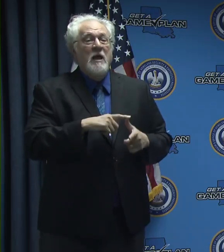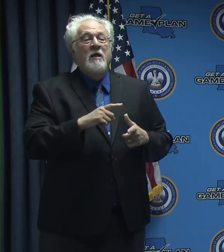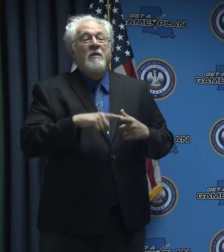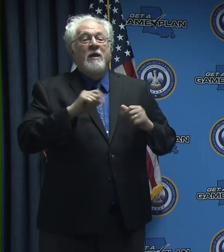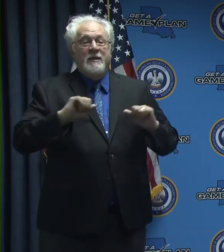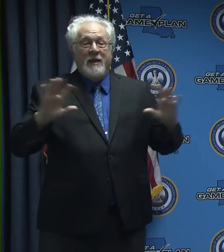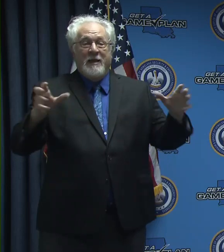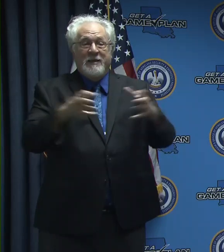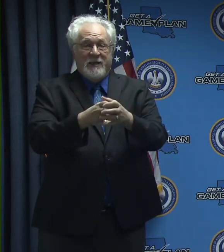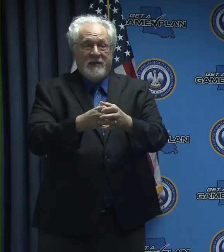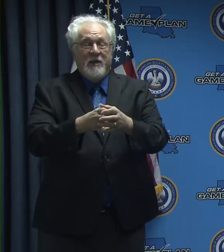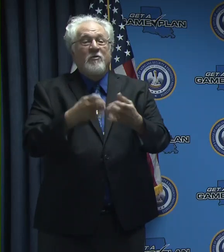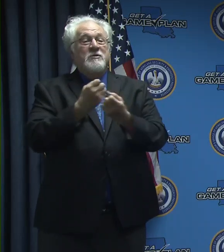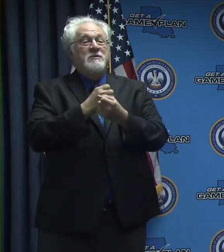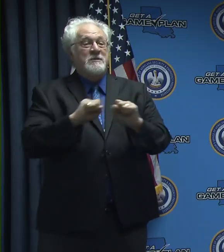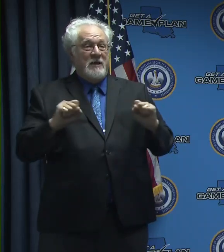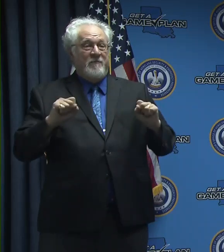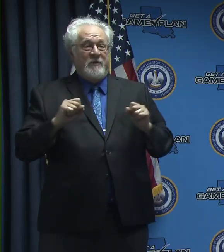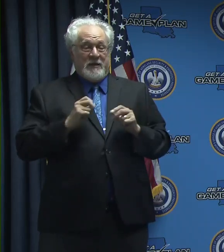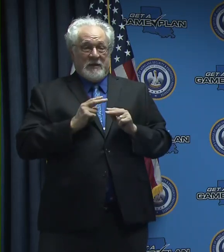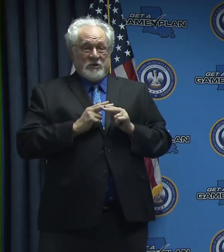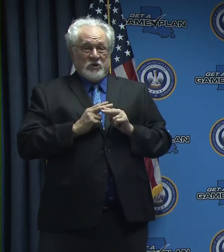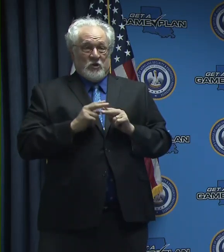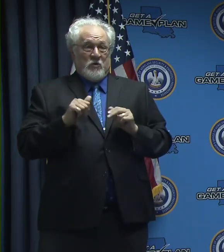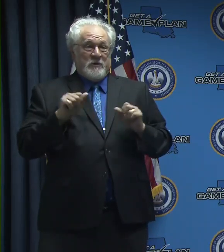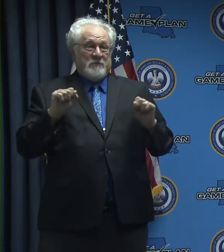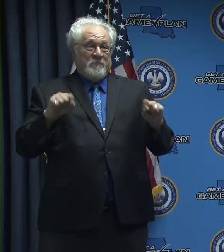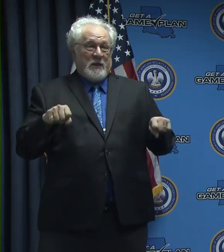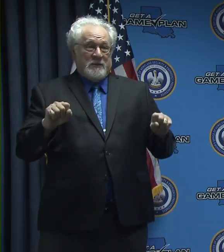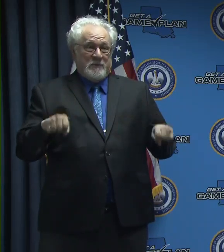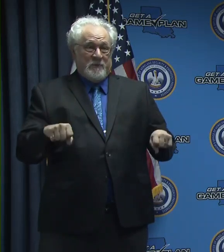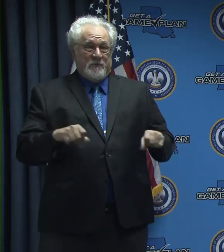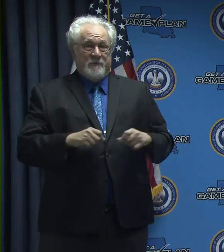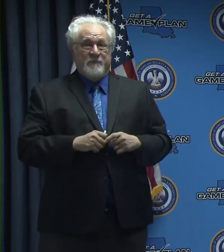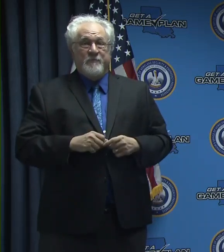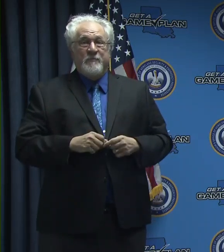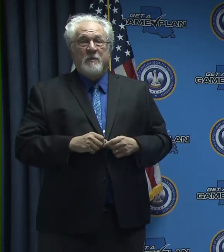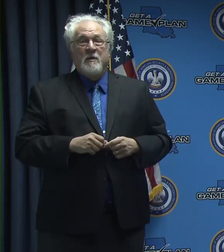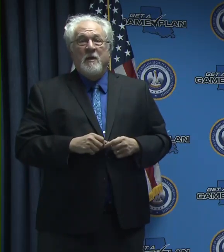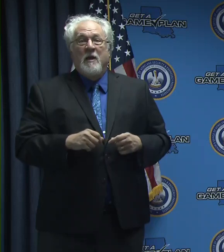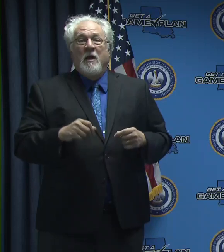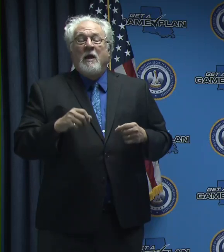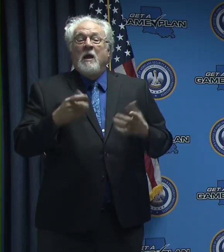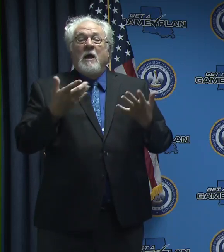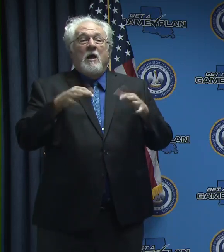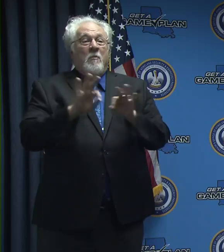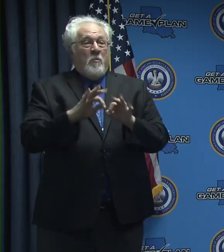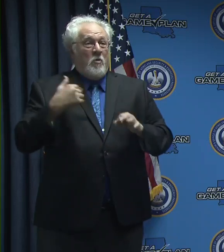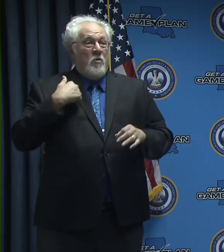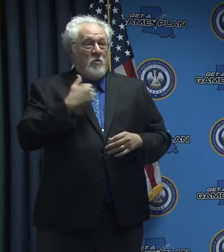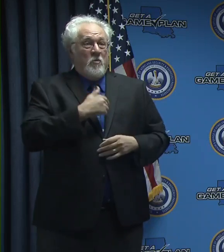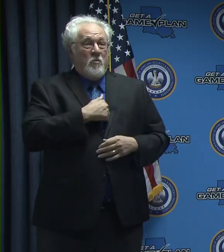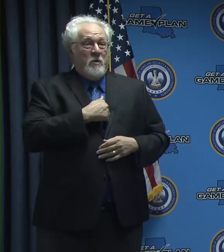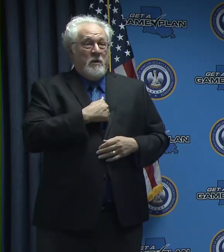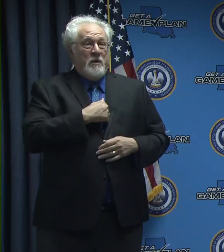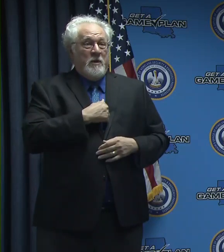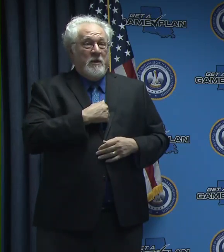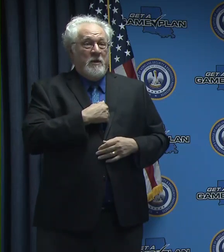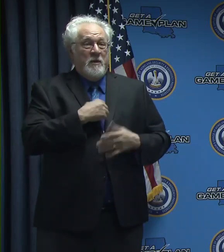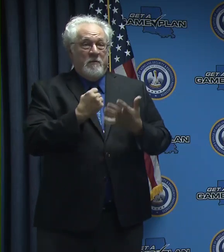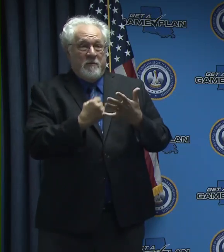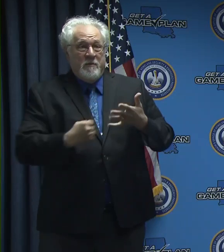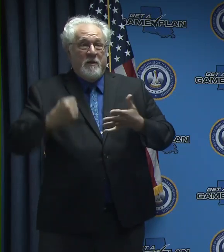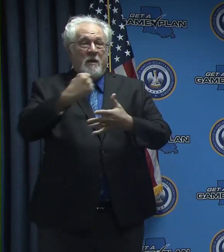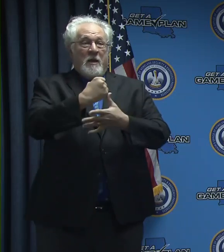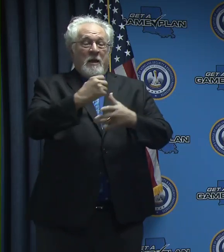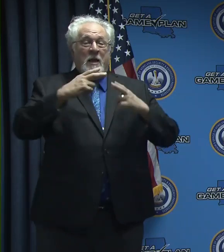together safely just as soon as possible. It is important that we put the health and